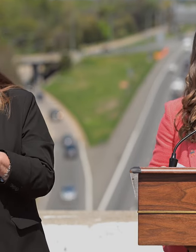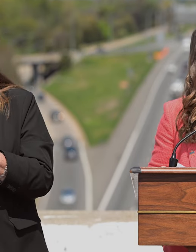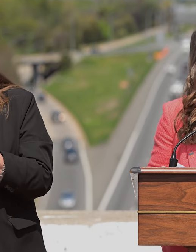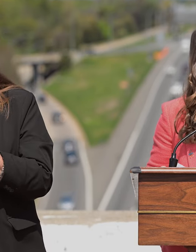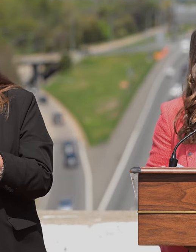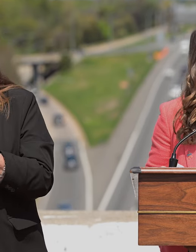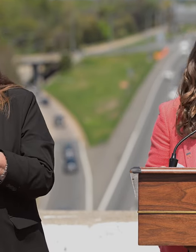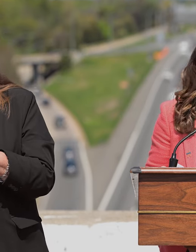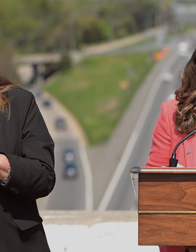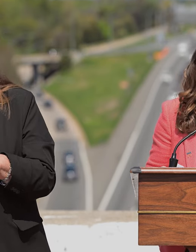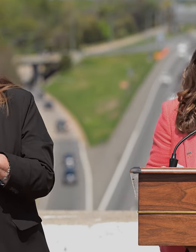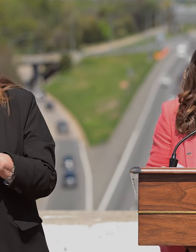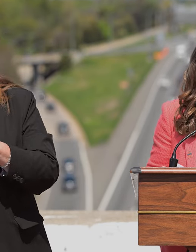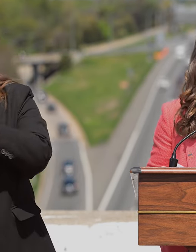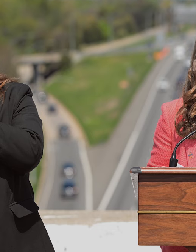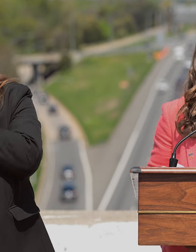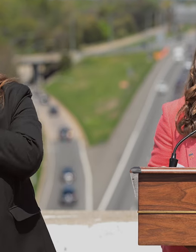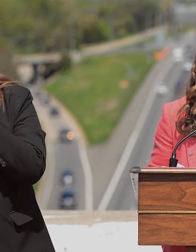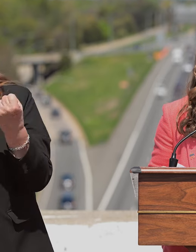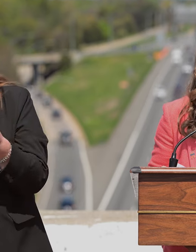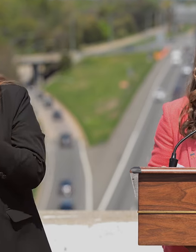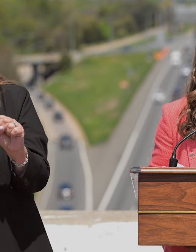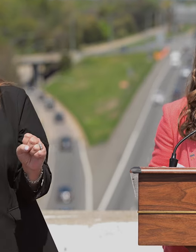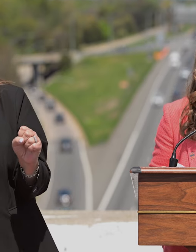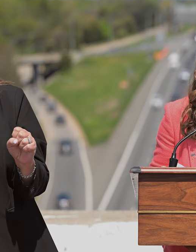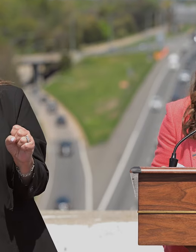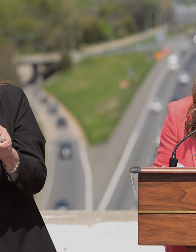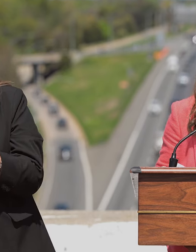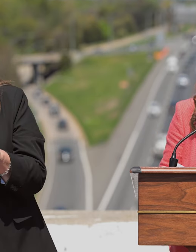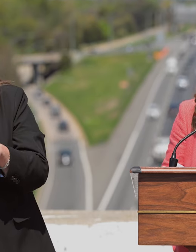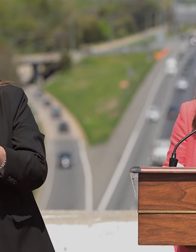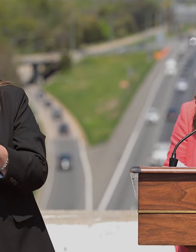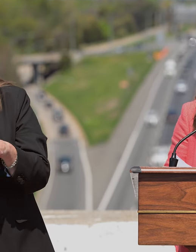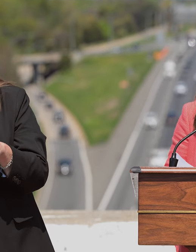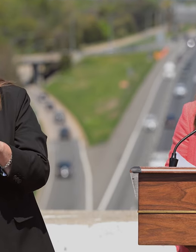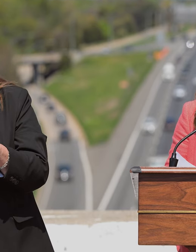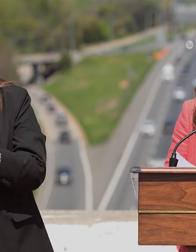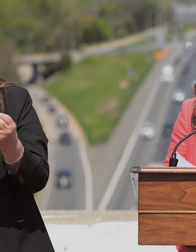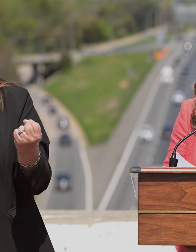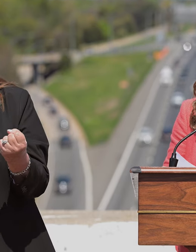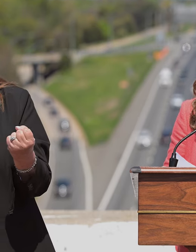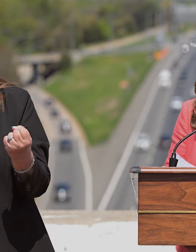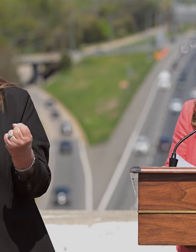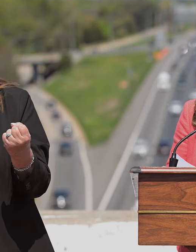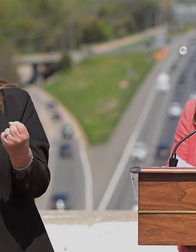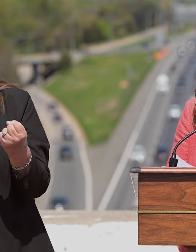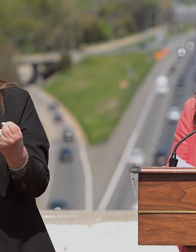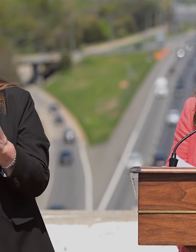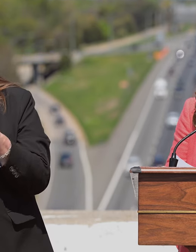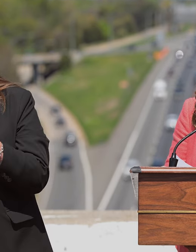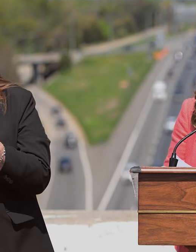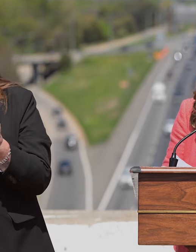we all have a personal responsibility to drive safely each and every time we get behind the wheel. Our group developed